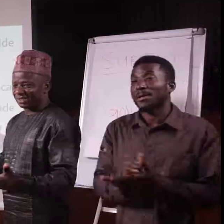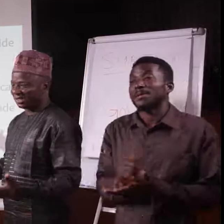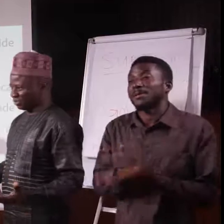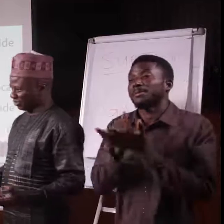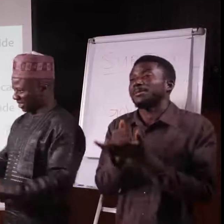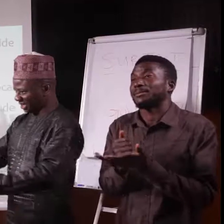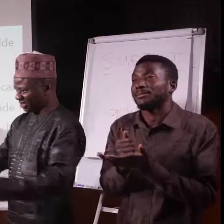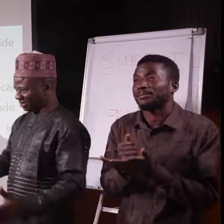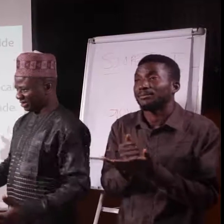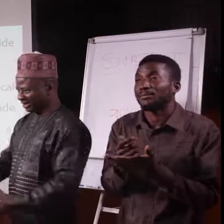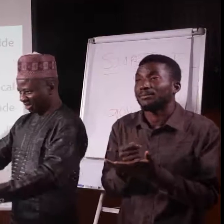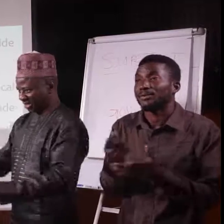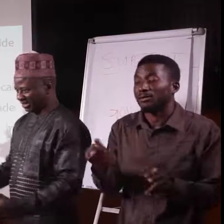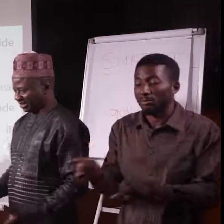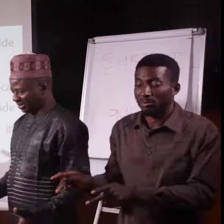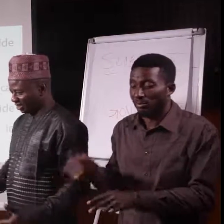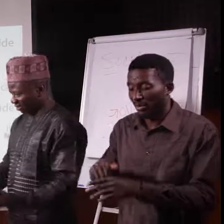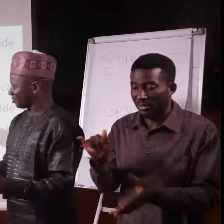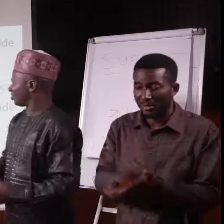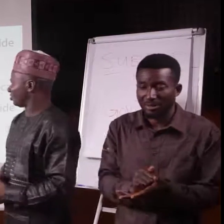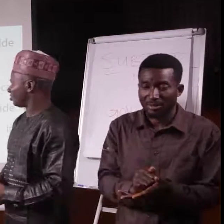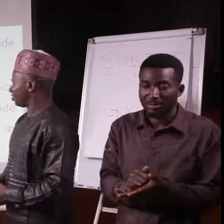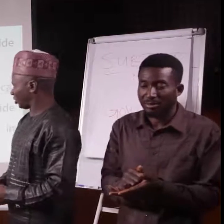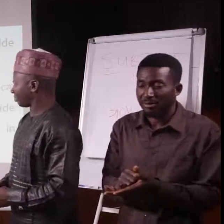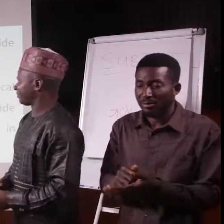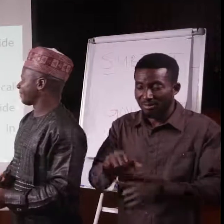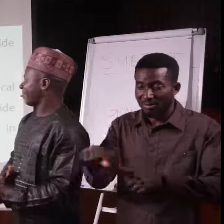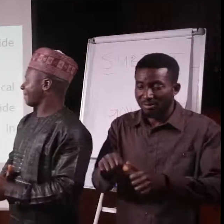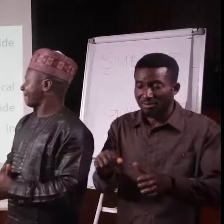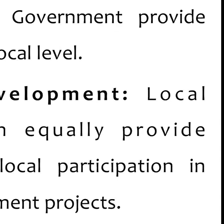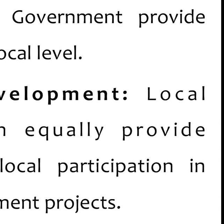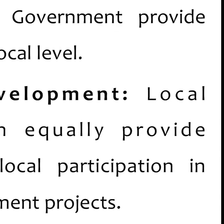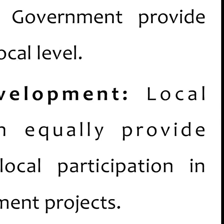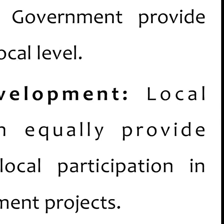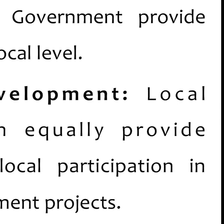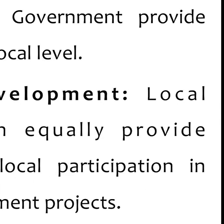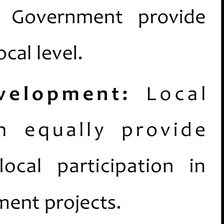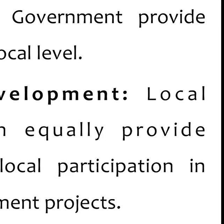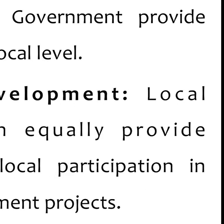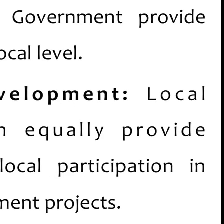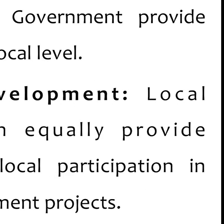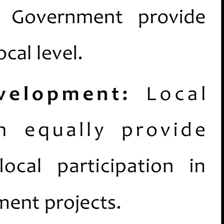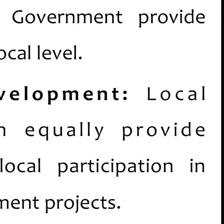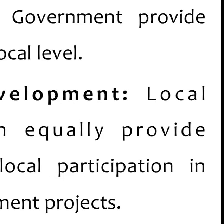help, the indigent in that locality to secure job. Number 8,